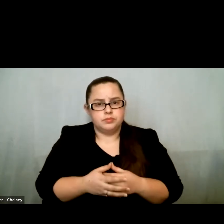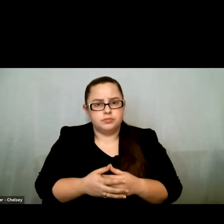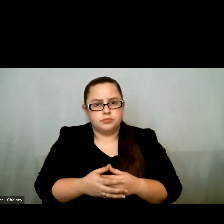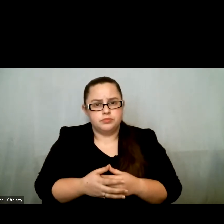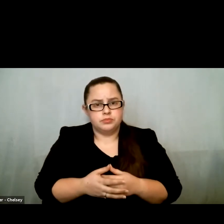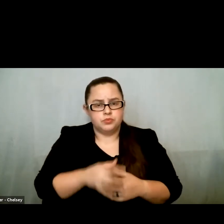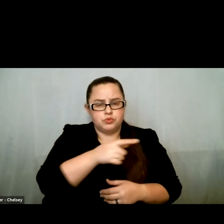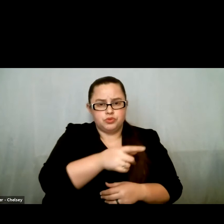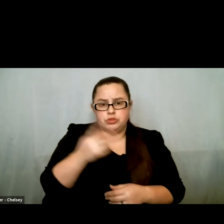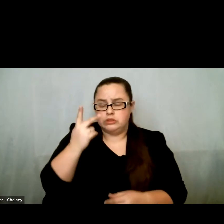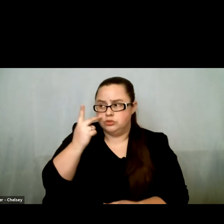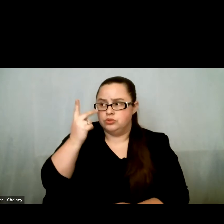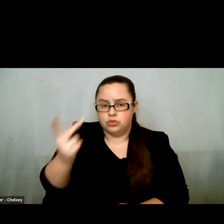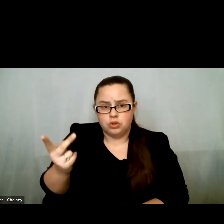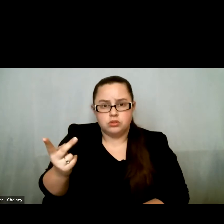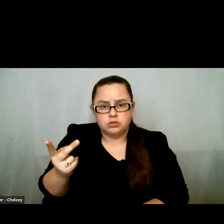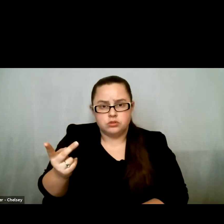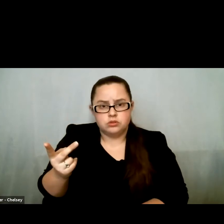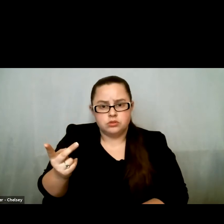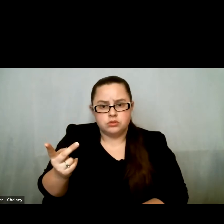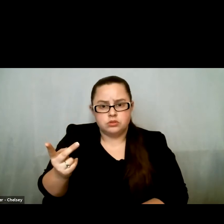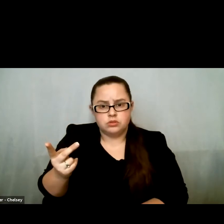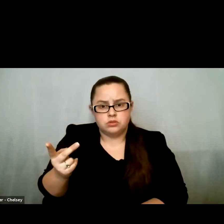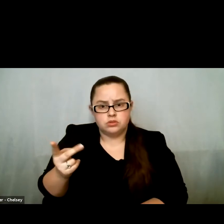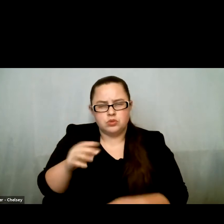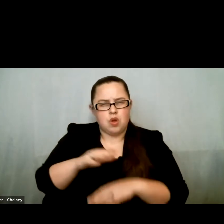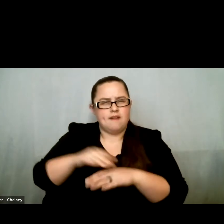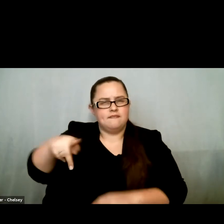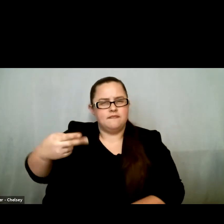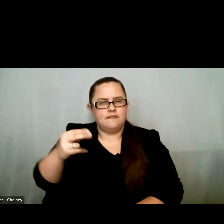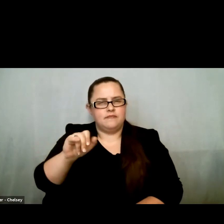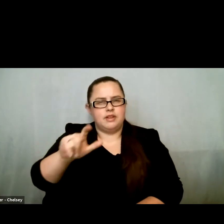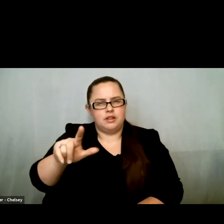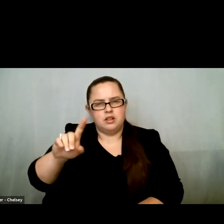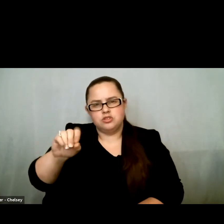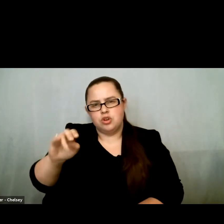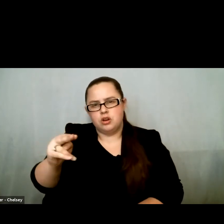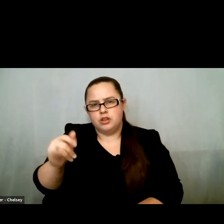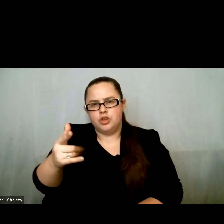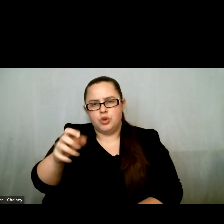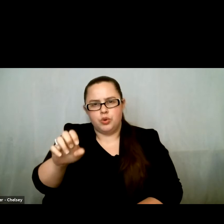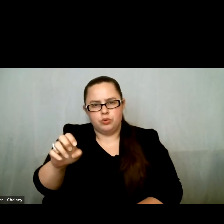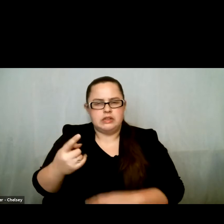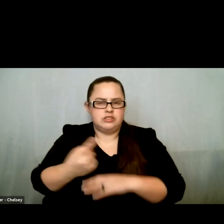She saw. He was on the Phil Donahue show. Her English wasn't that